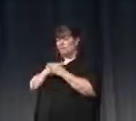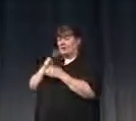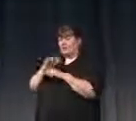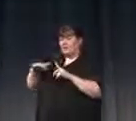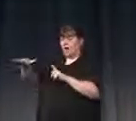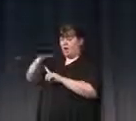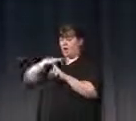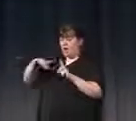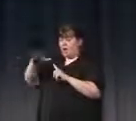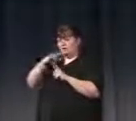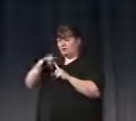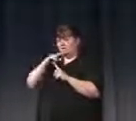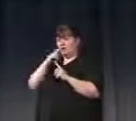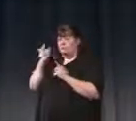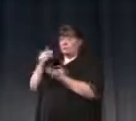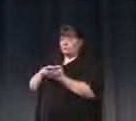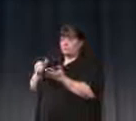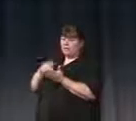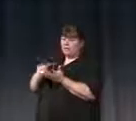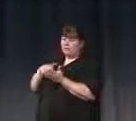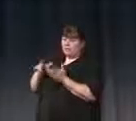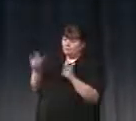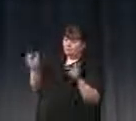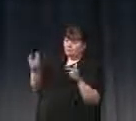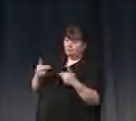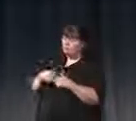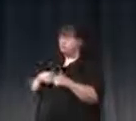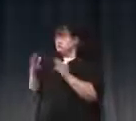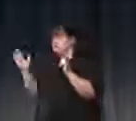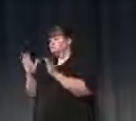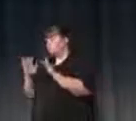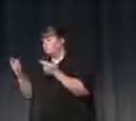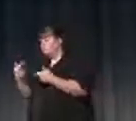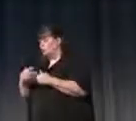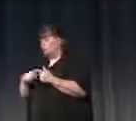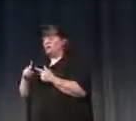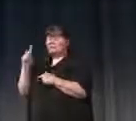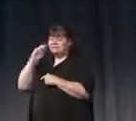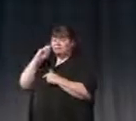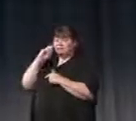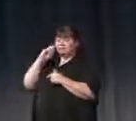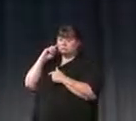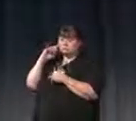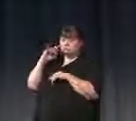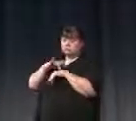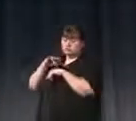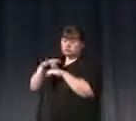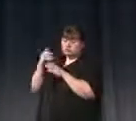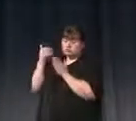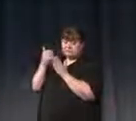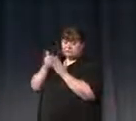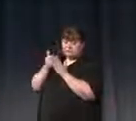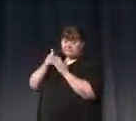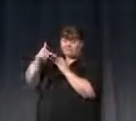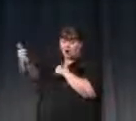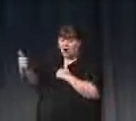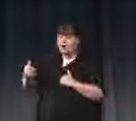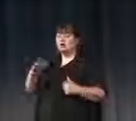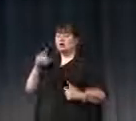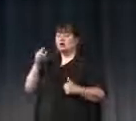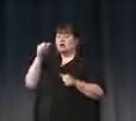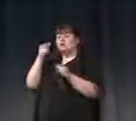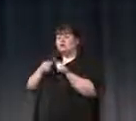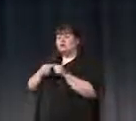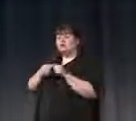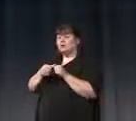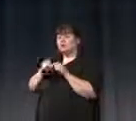from reverberation. You can tell whether you're in a big room or a small room, for instance, or whether the sound source is near or far. But remember